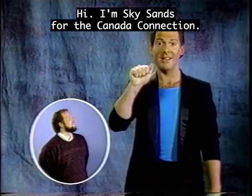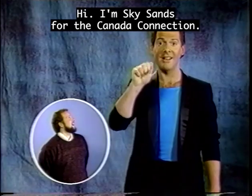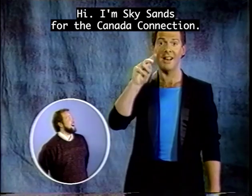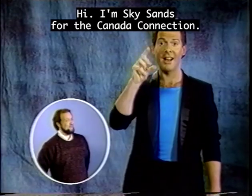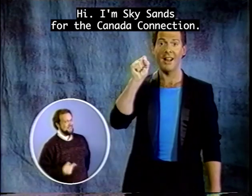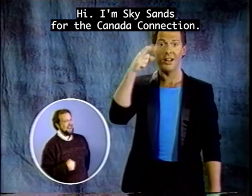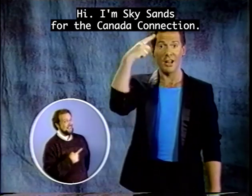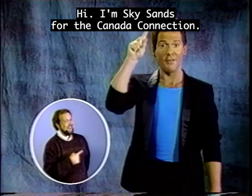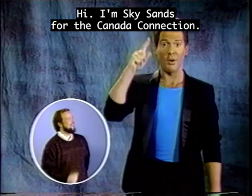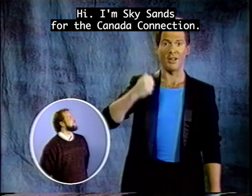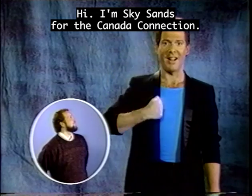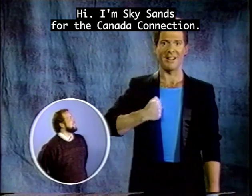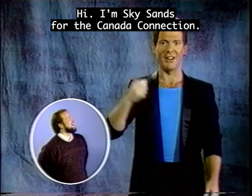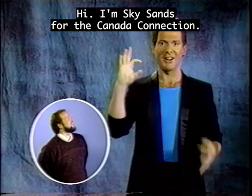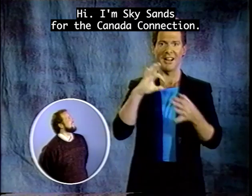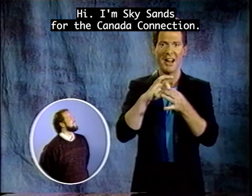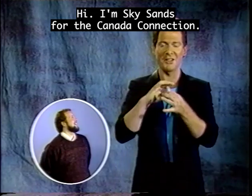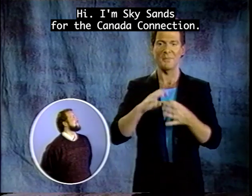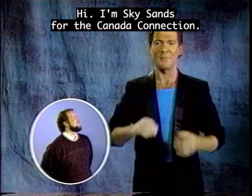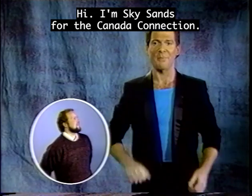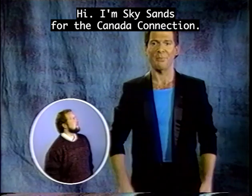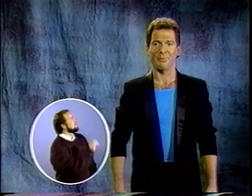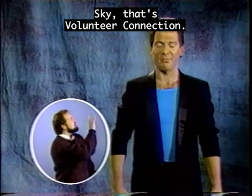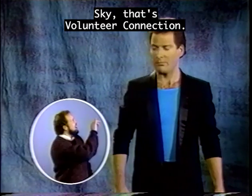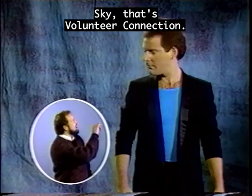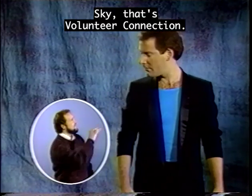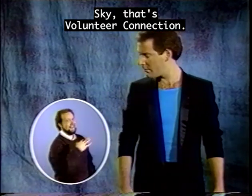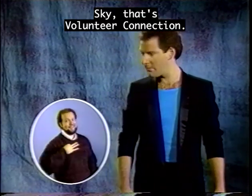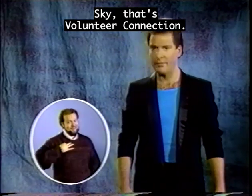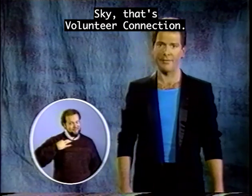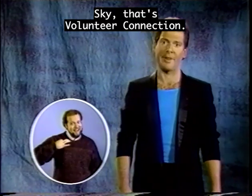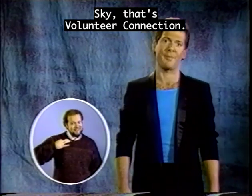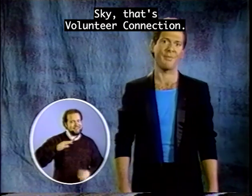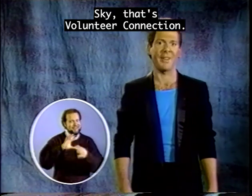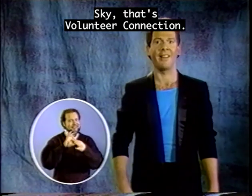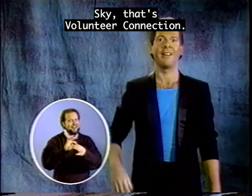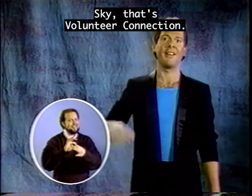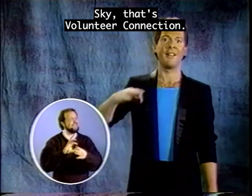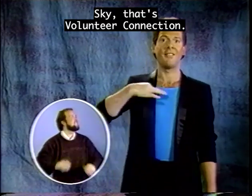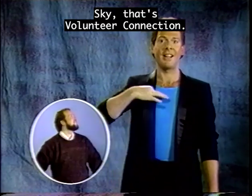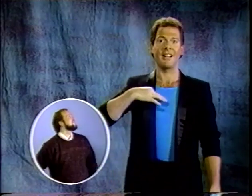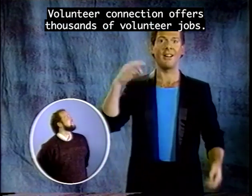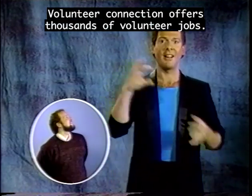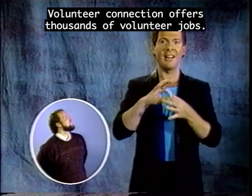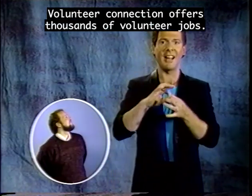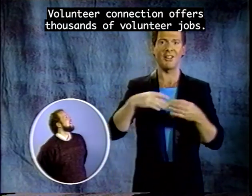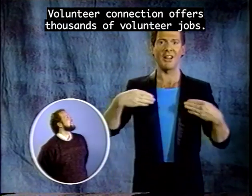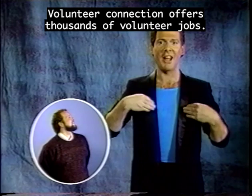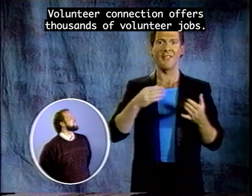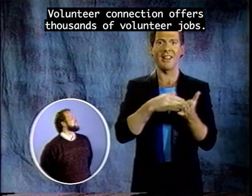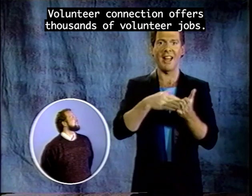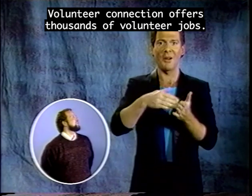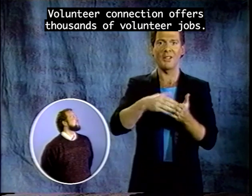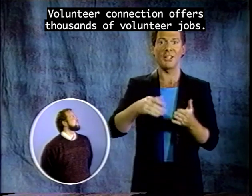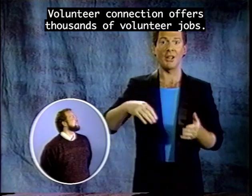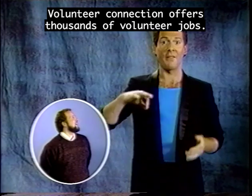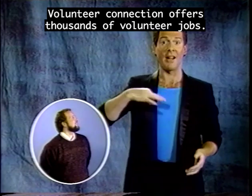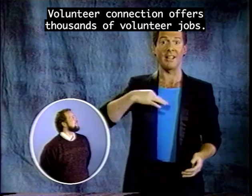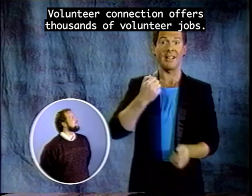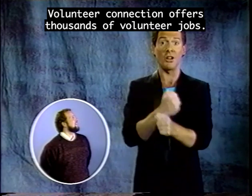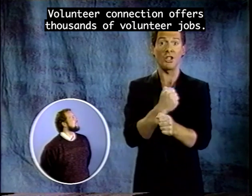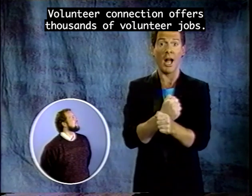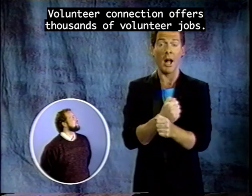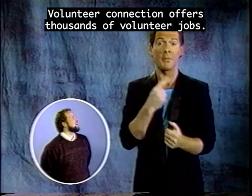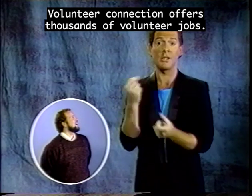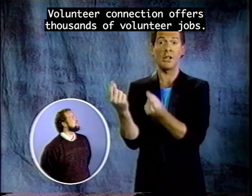Hi, I'm Sky Sands for the Canada Connection. Sky, that's Volunteer Connection. Volunteer Connection offers